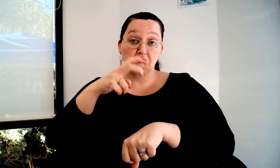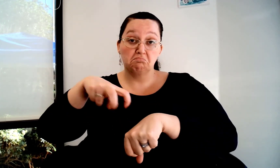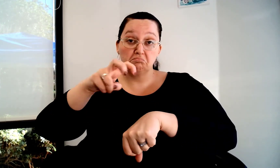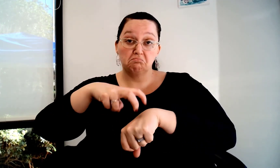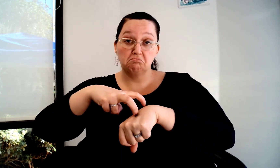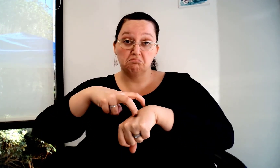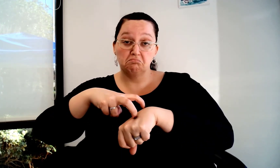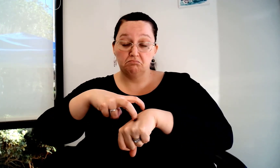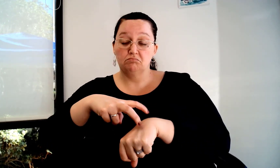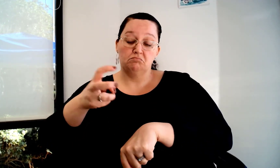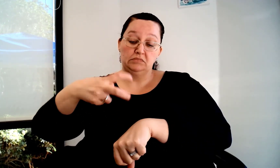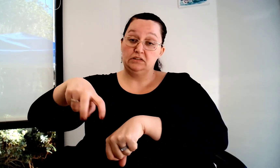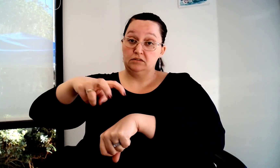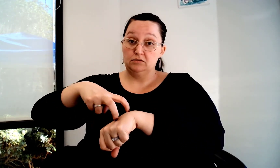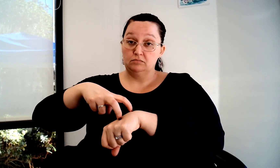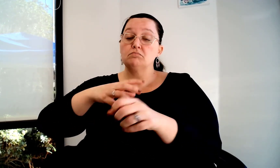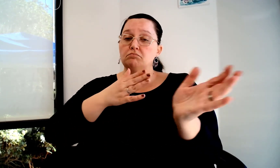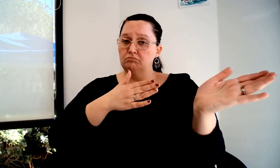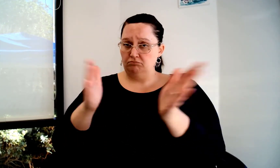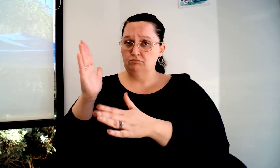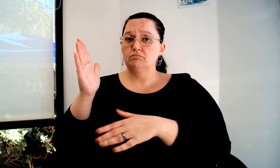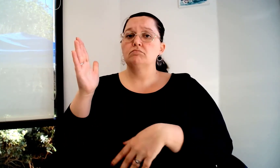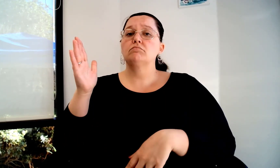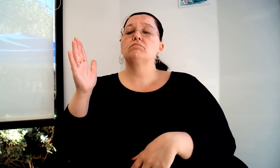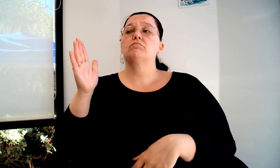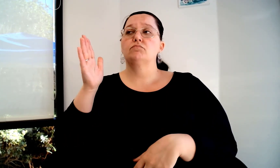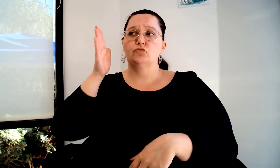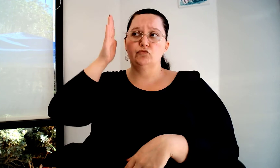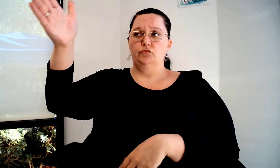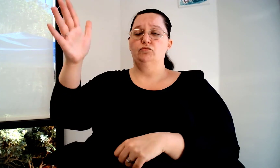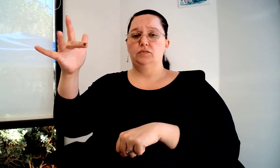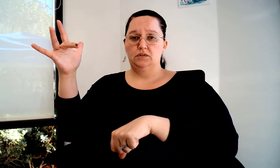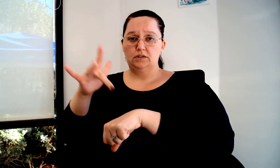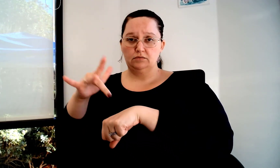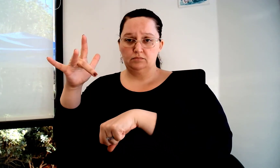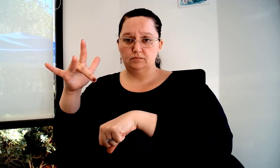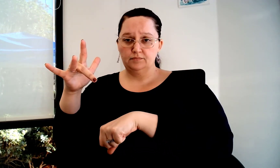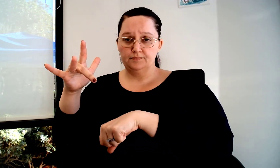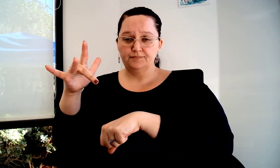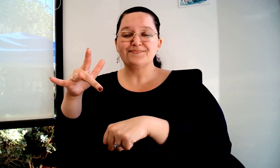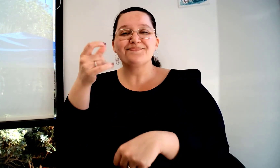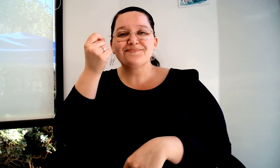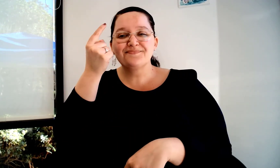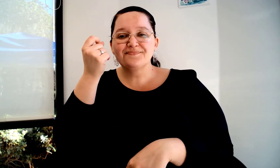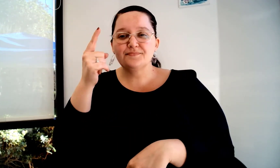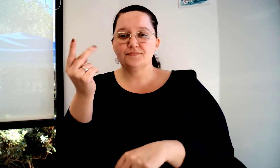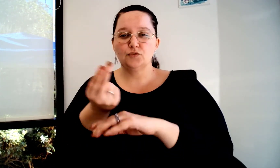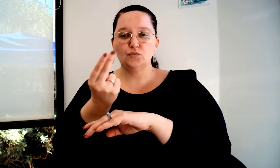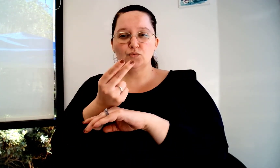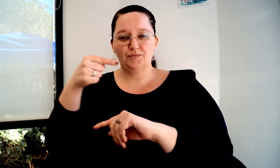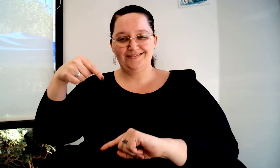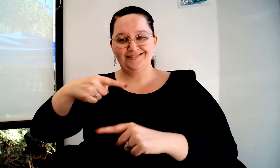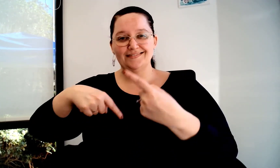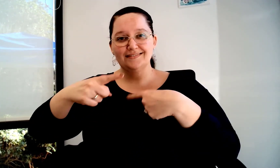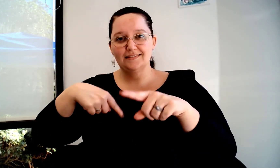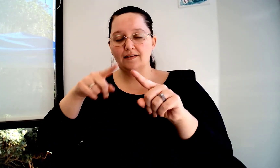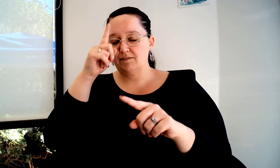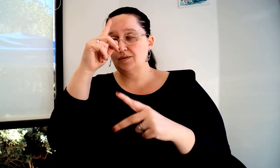been? Alright, Ireland. Let's pick Ireland. Right? I plan to go to Ireland. Right? Future